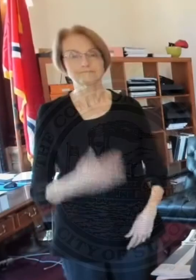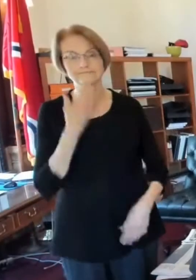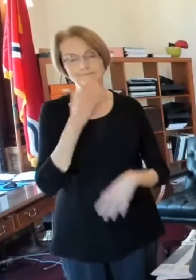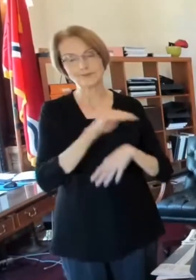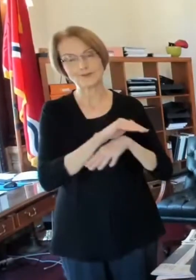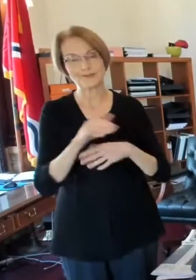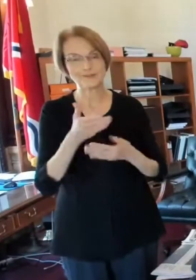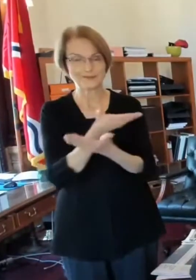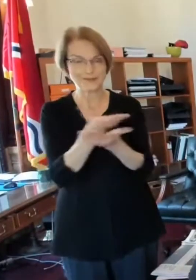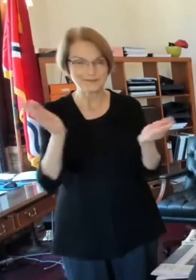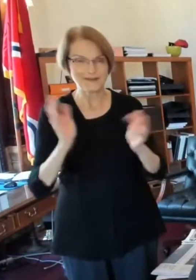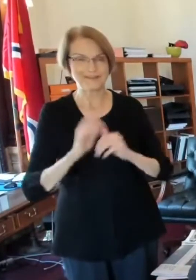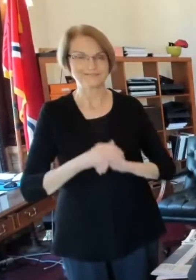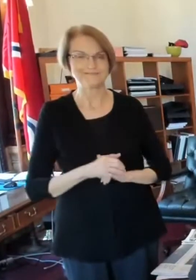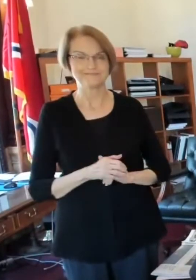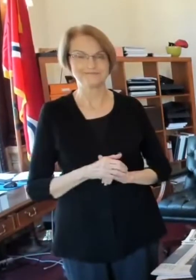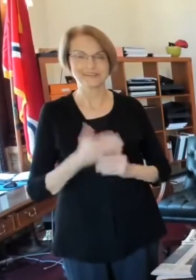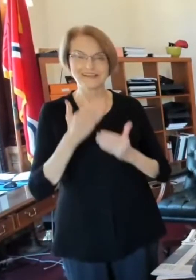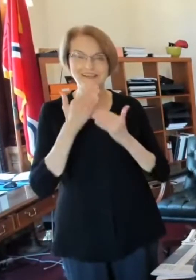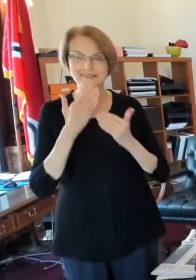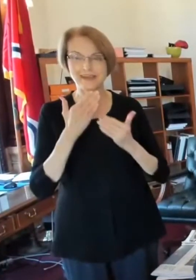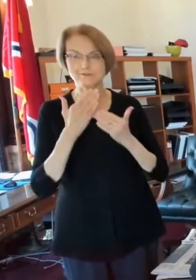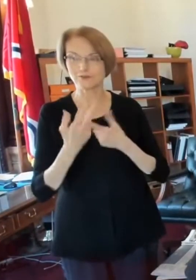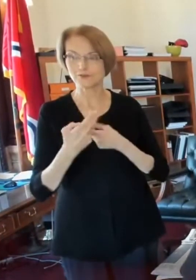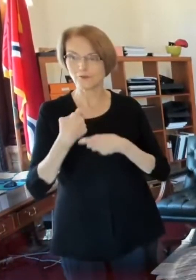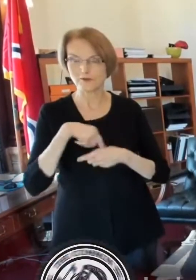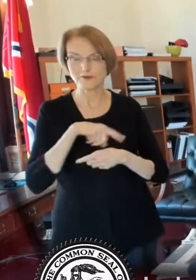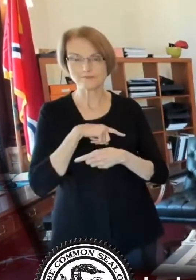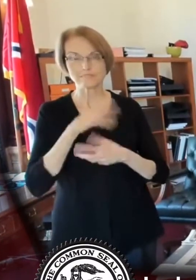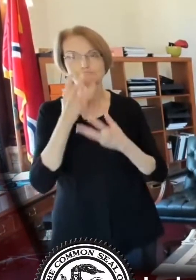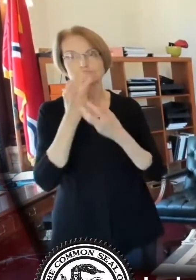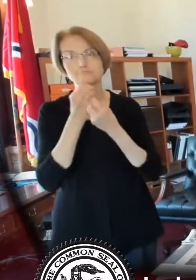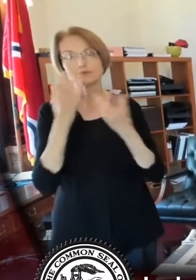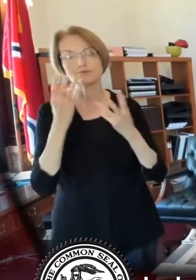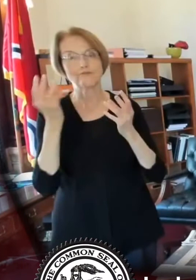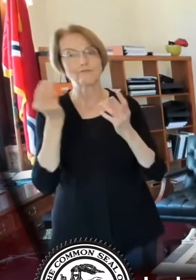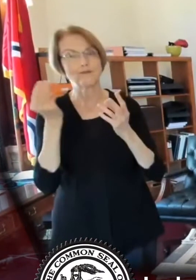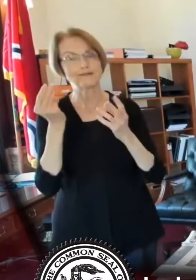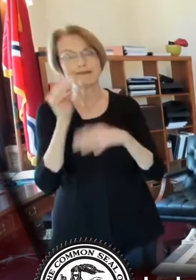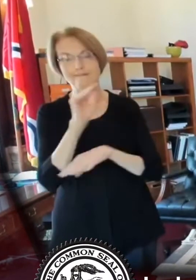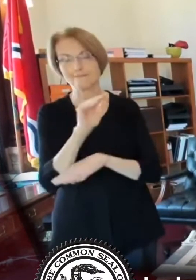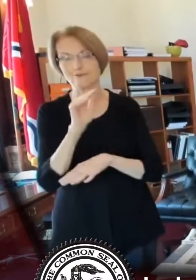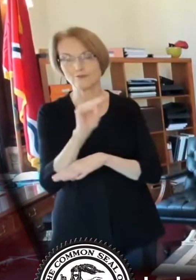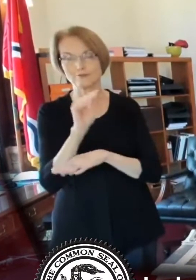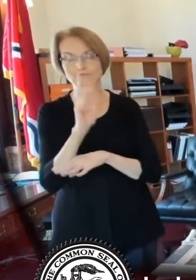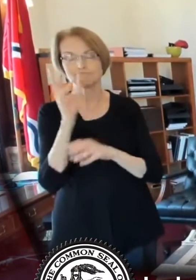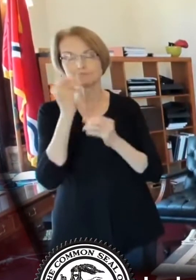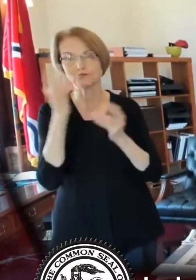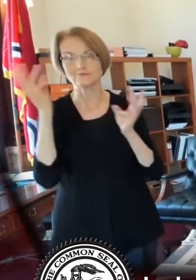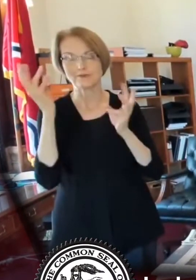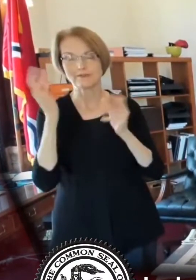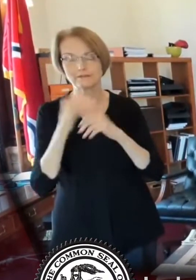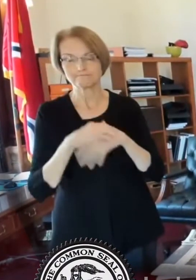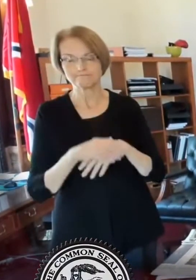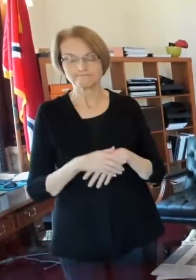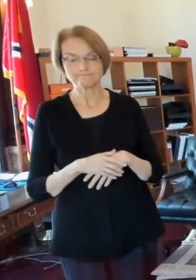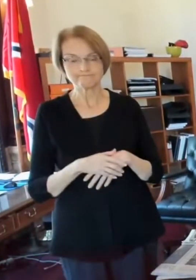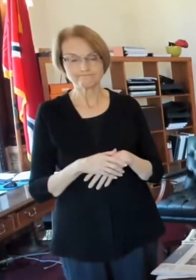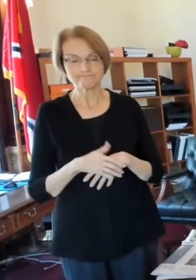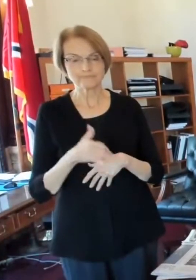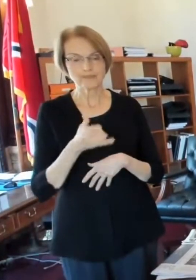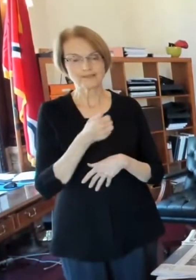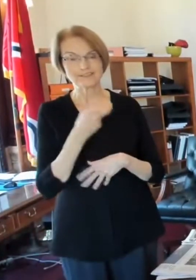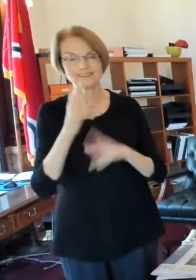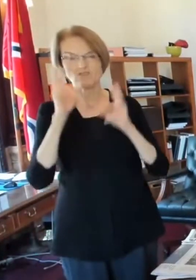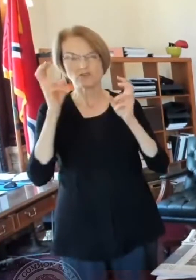Good afternoon, everybody. Thanks for being here on a beautiful Monday afternoon. I've got several topics